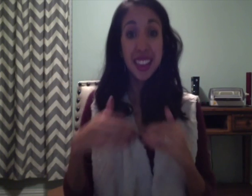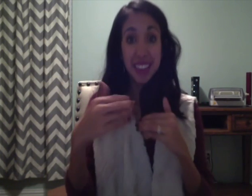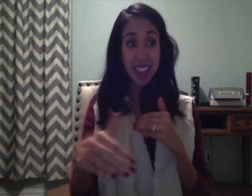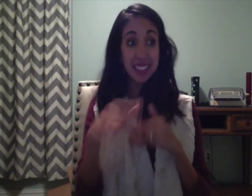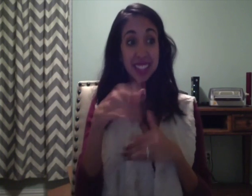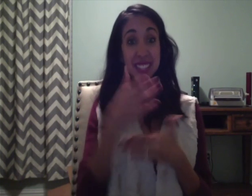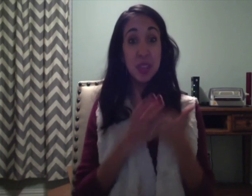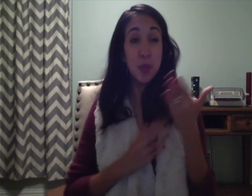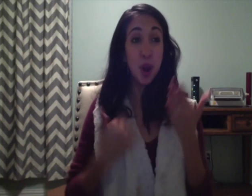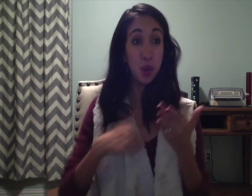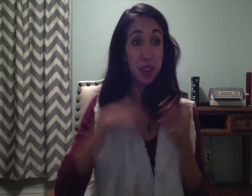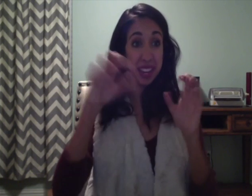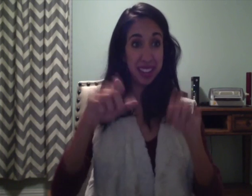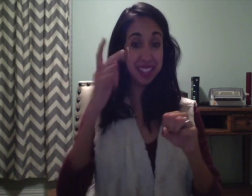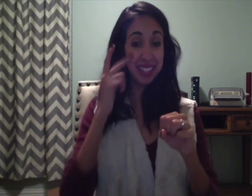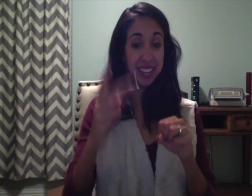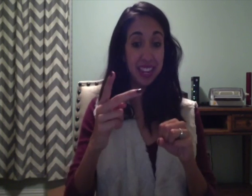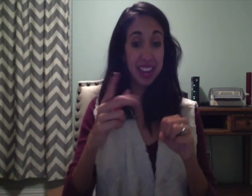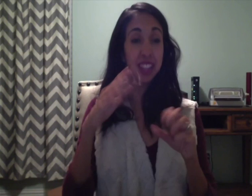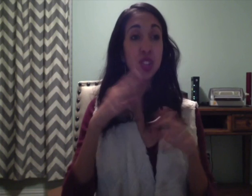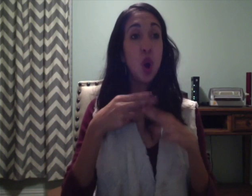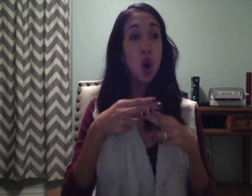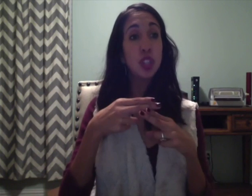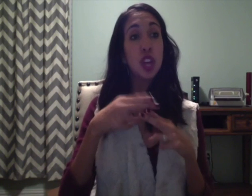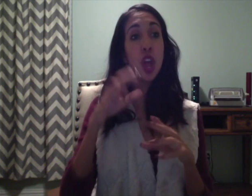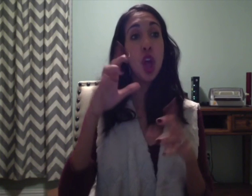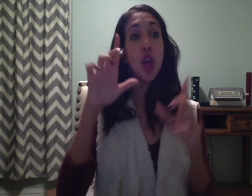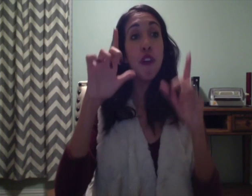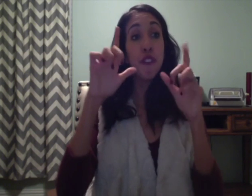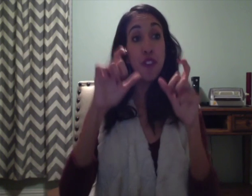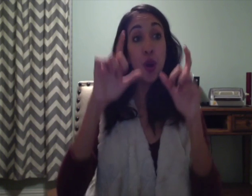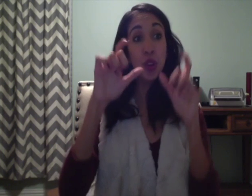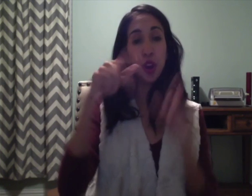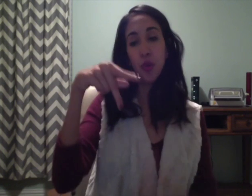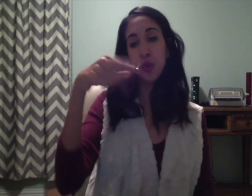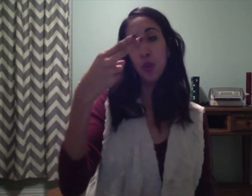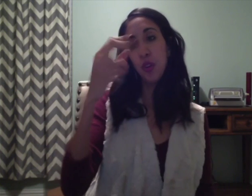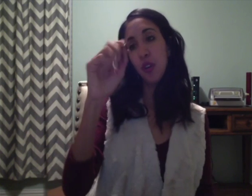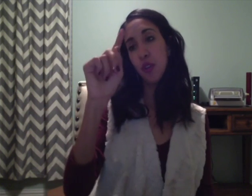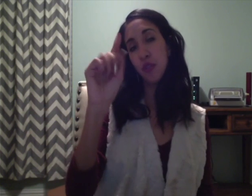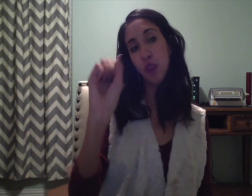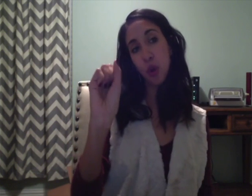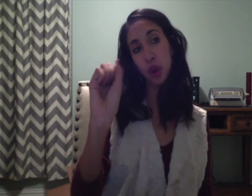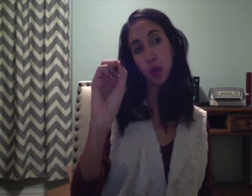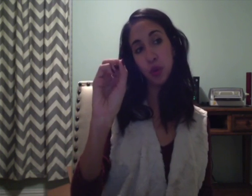Next, this is the part we can see. It's called photosphere.